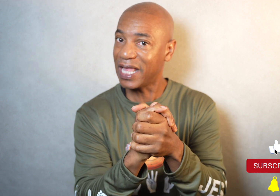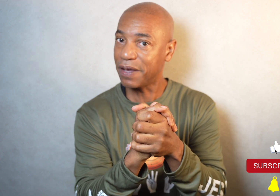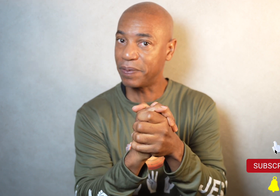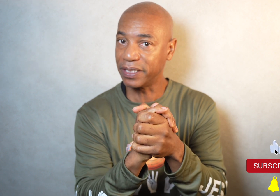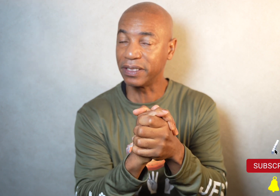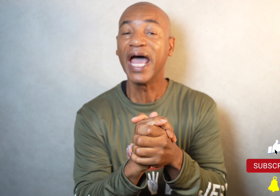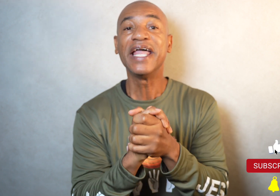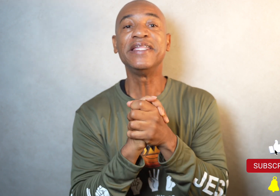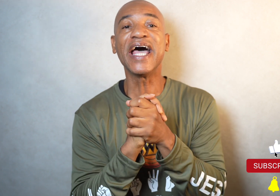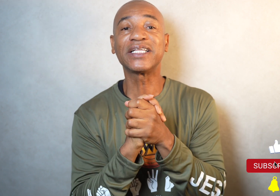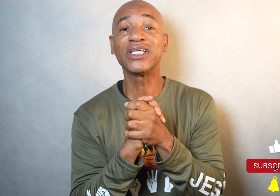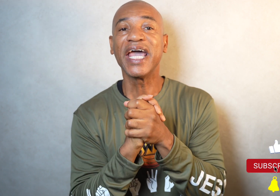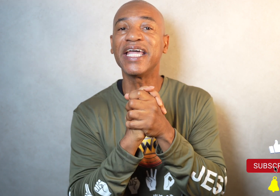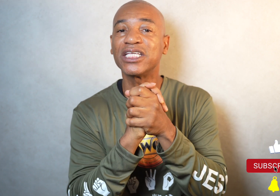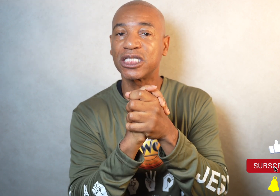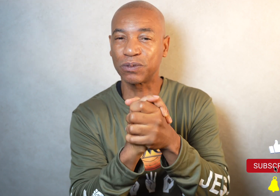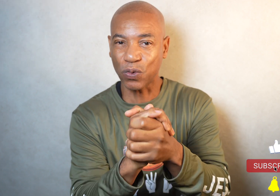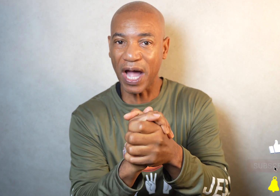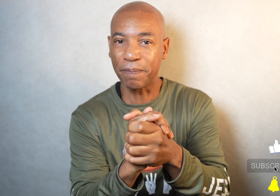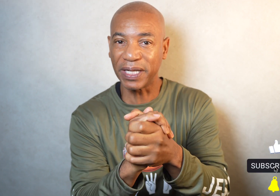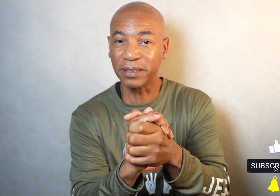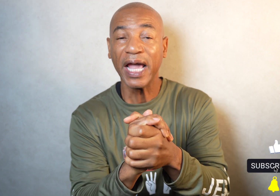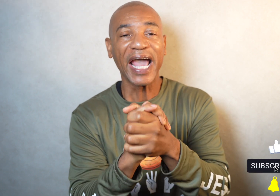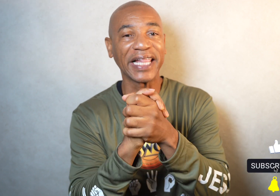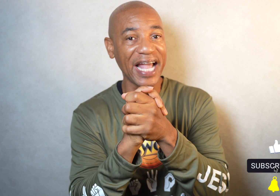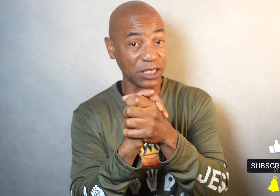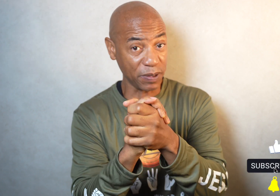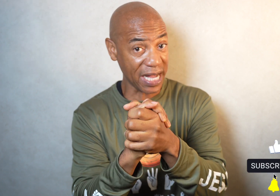like button. Next, hit the subscribe button. And last but not